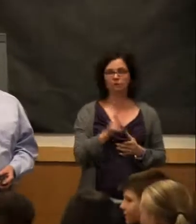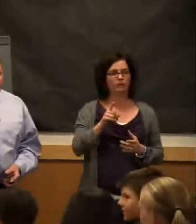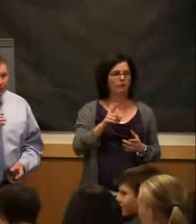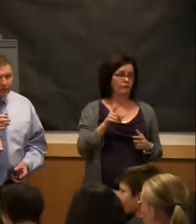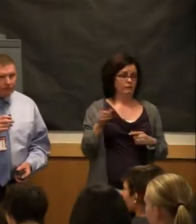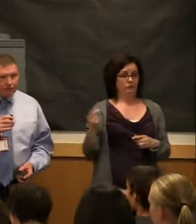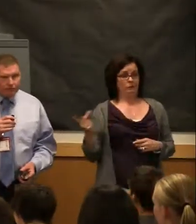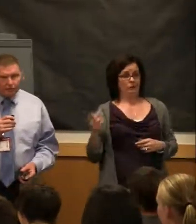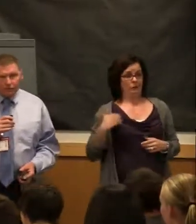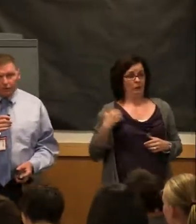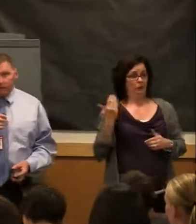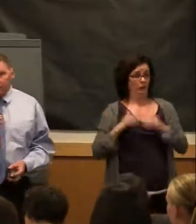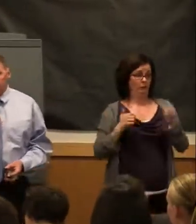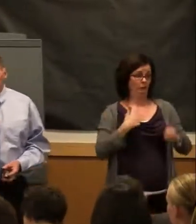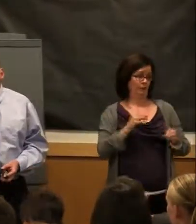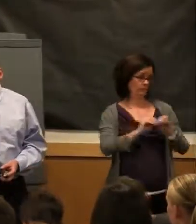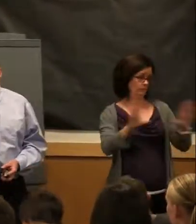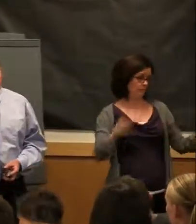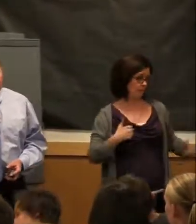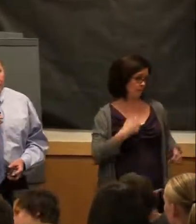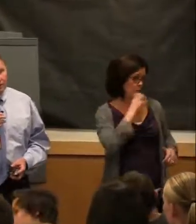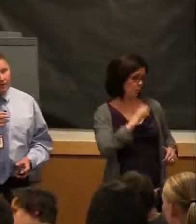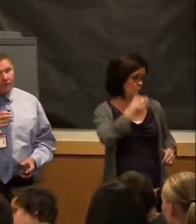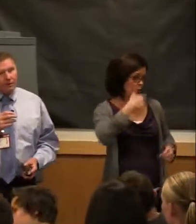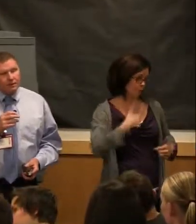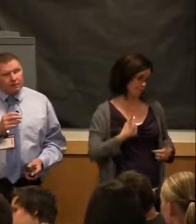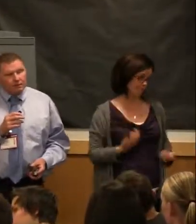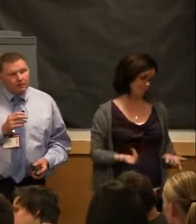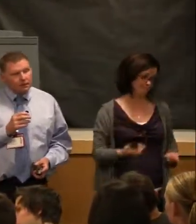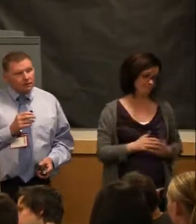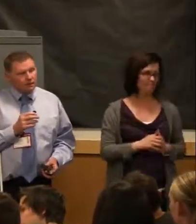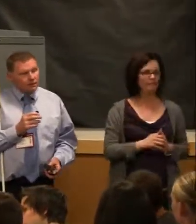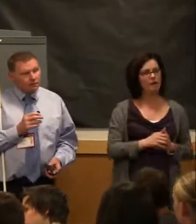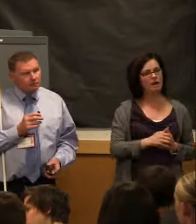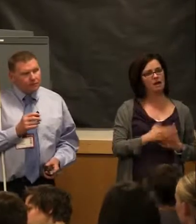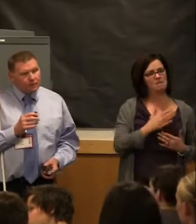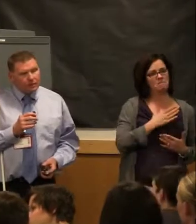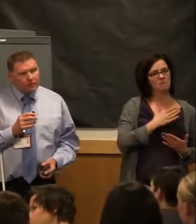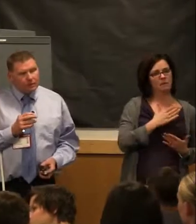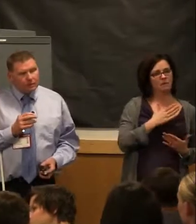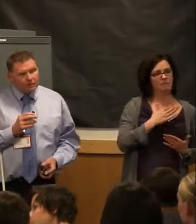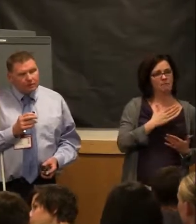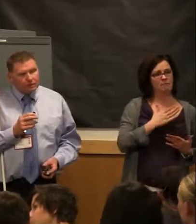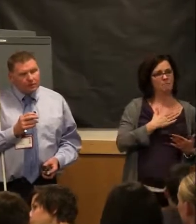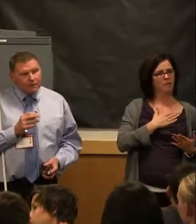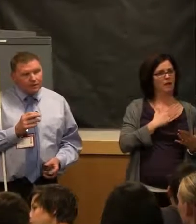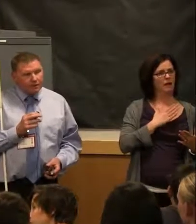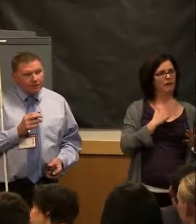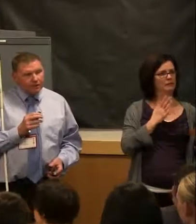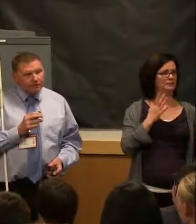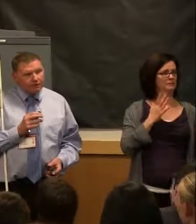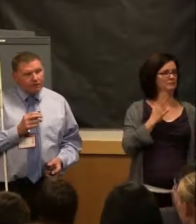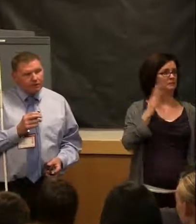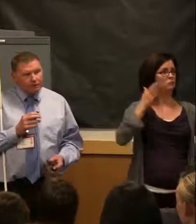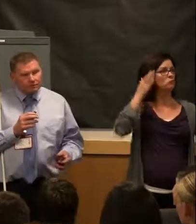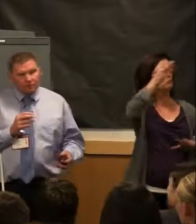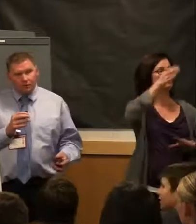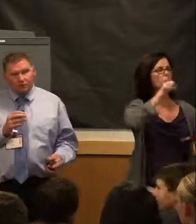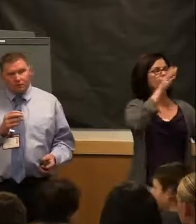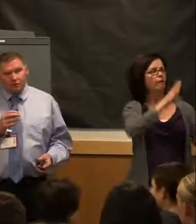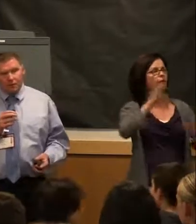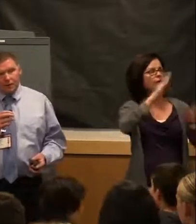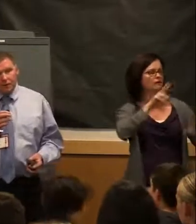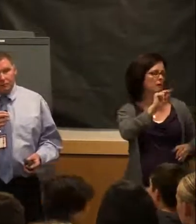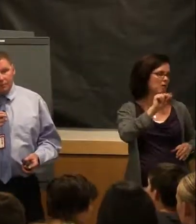younger than I am. I'm a little bit older, so I have my thoughts really planned out. But these guys might be changing